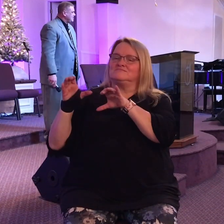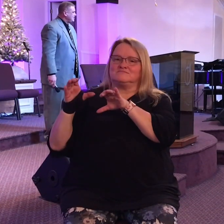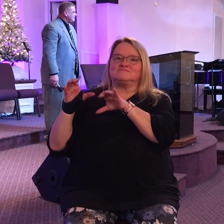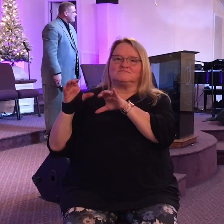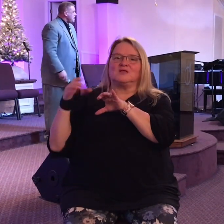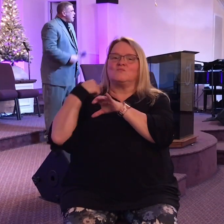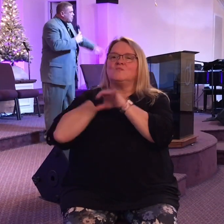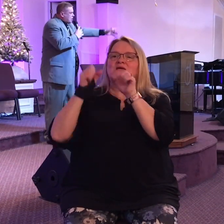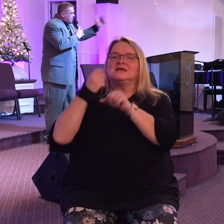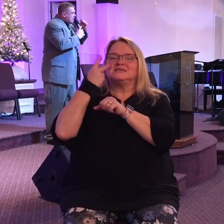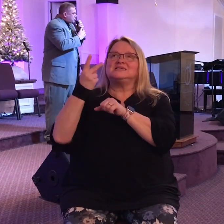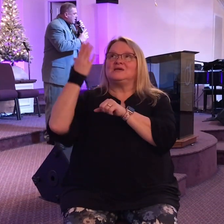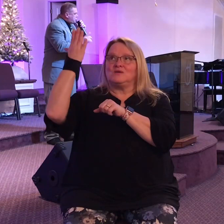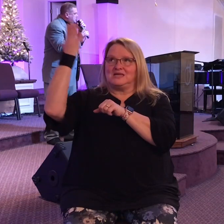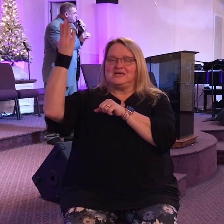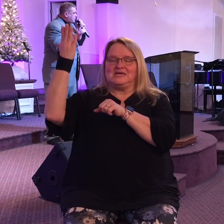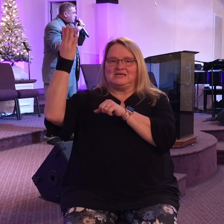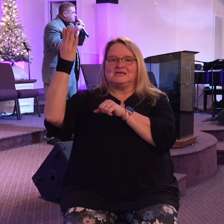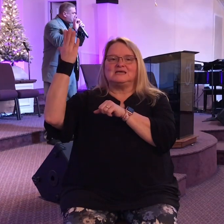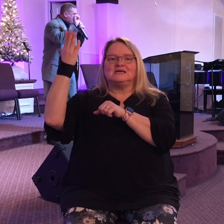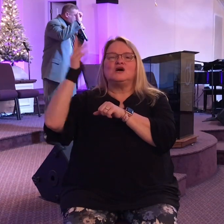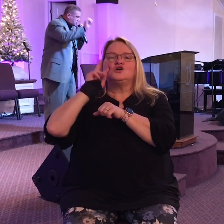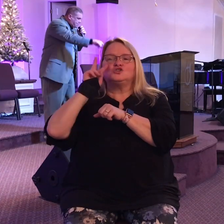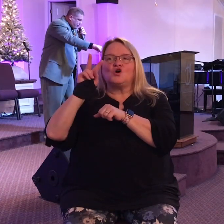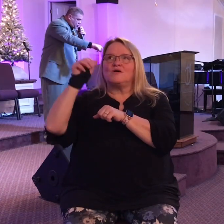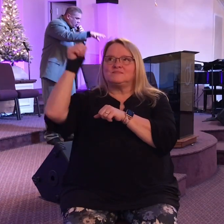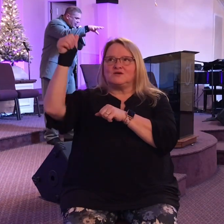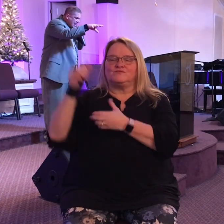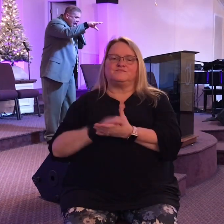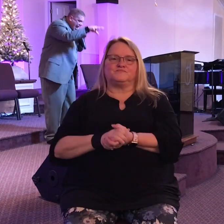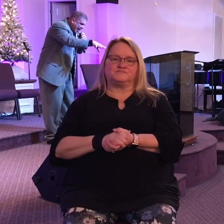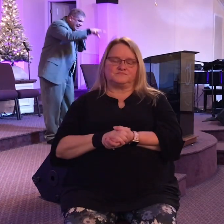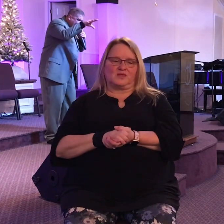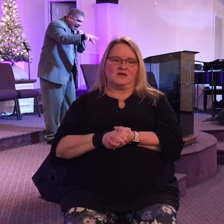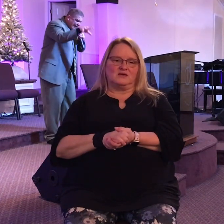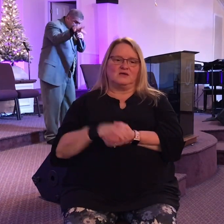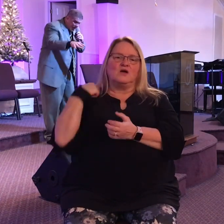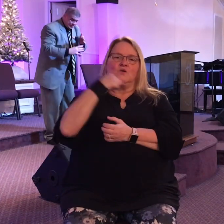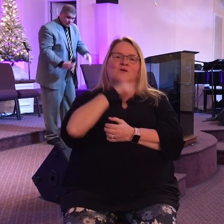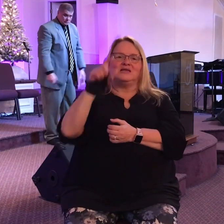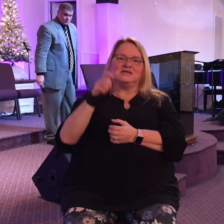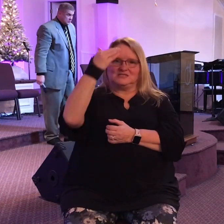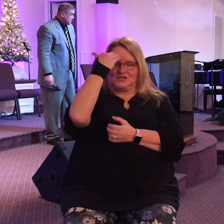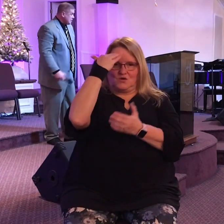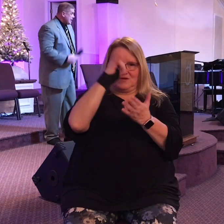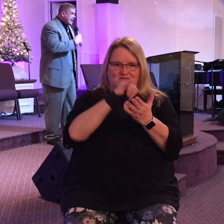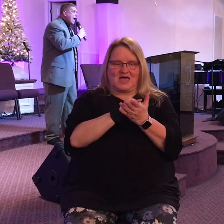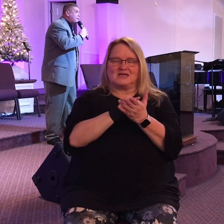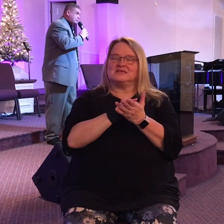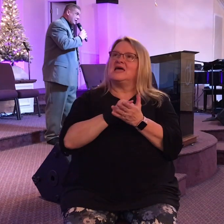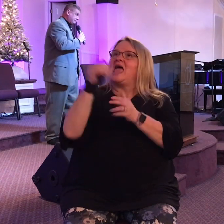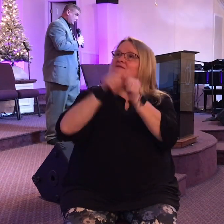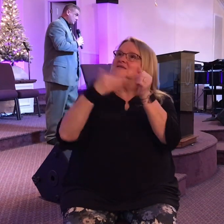Because you got to understand, Jesus' ministry was both deeply spiritually and highly practical.